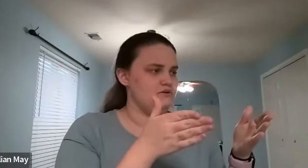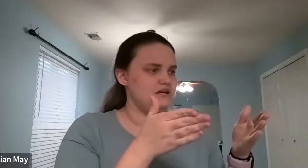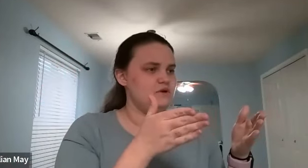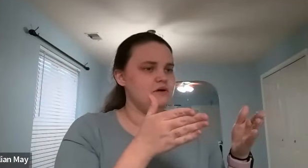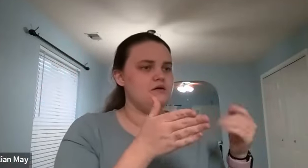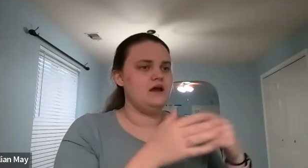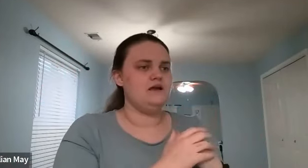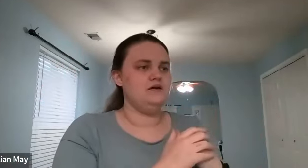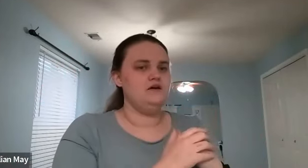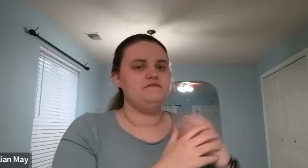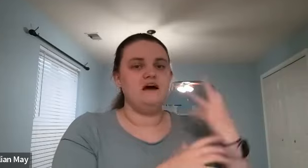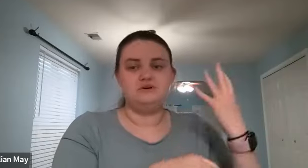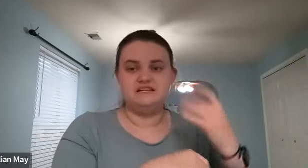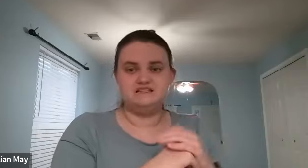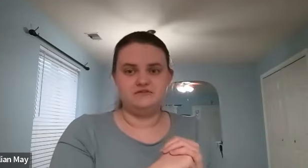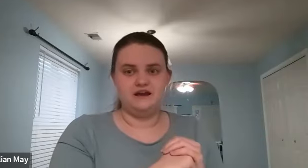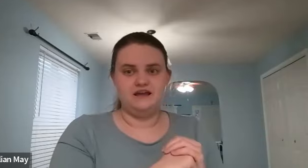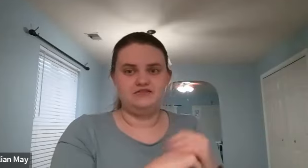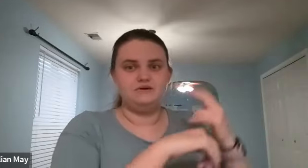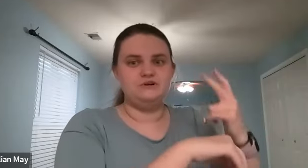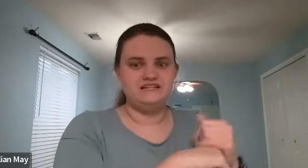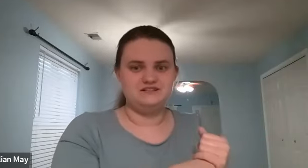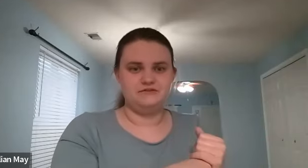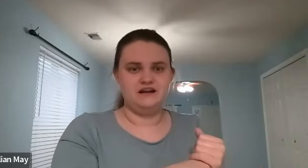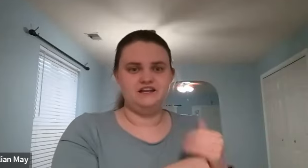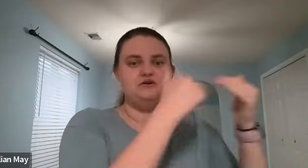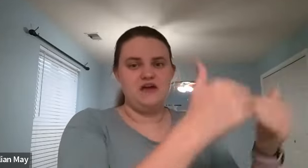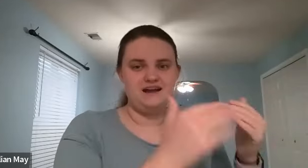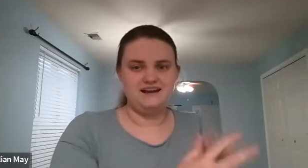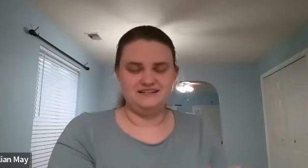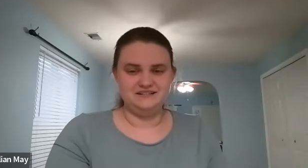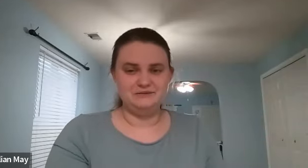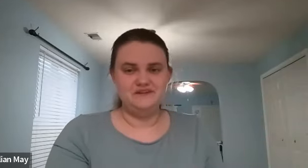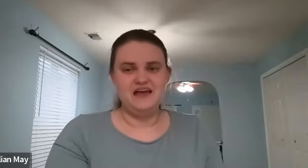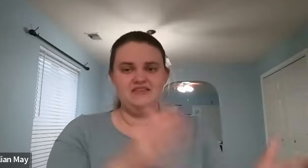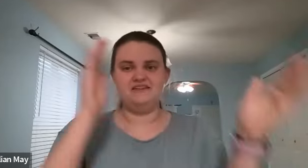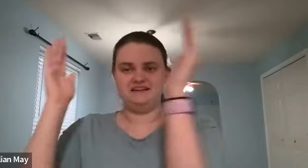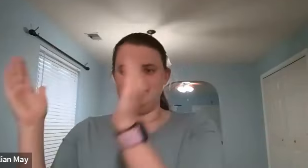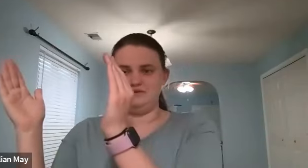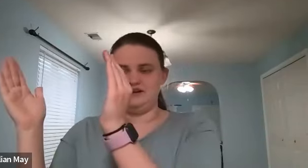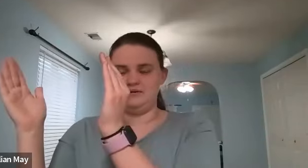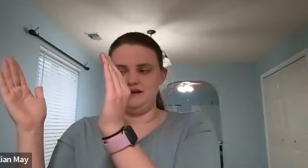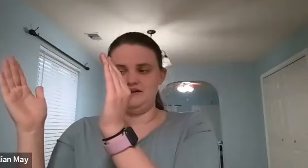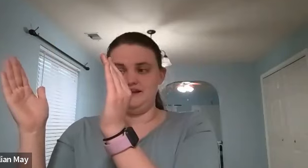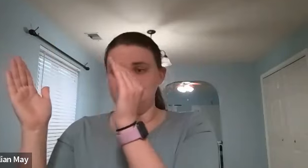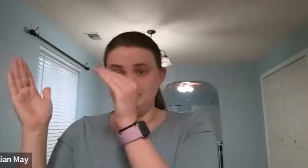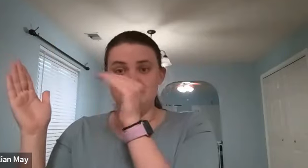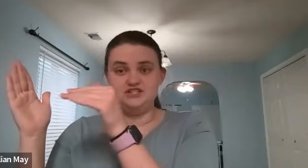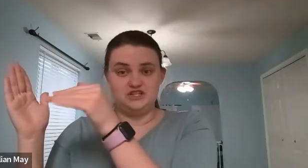keep going. Okay, 5 more days until Friday, 3 more days until Friday, that kind of deal. And then like someone going, like literally just